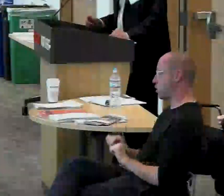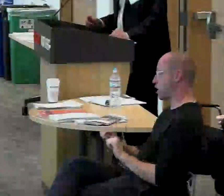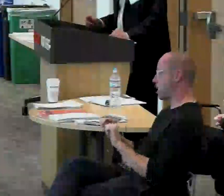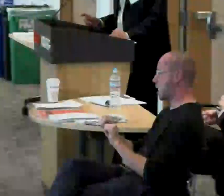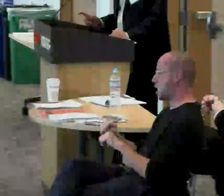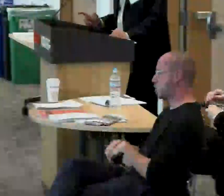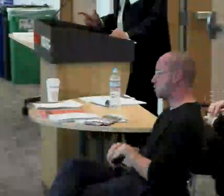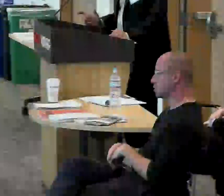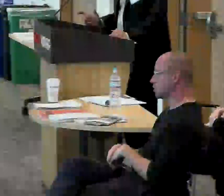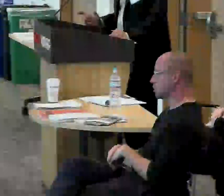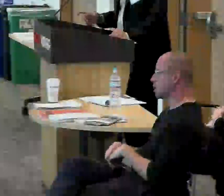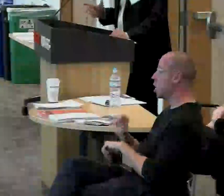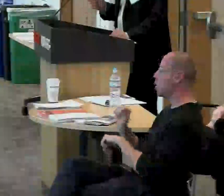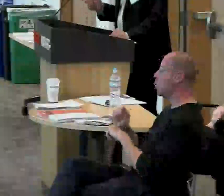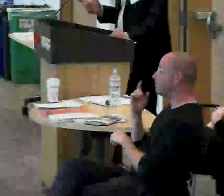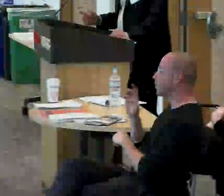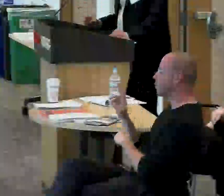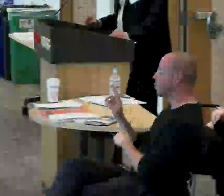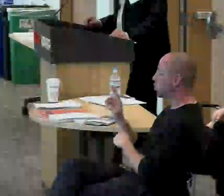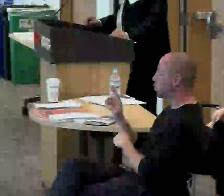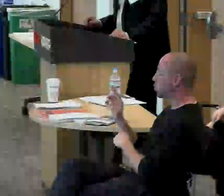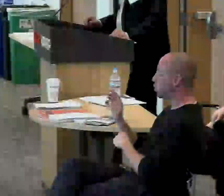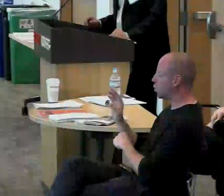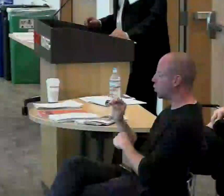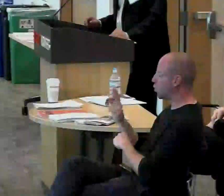Workforce Innovation and Opportunity Act, the WIOA,